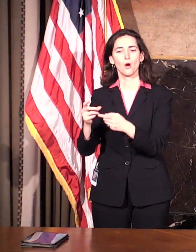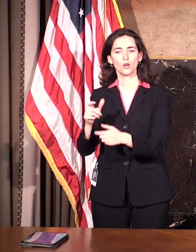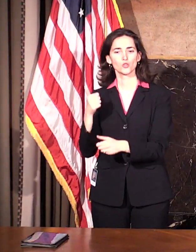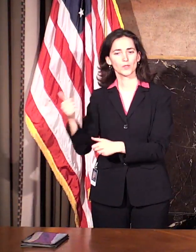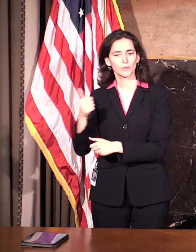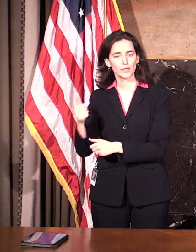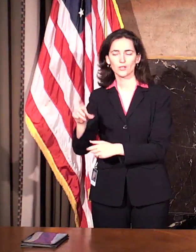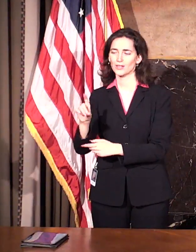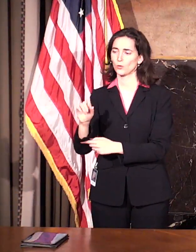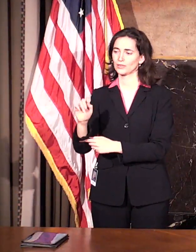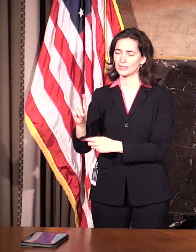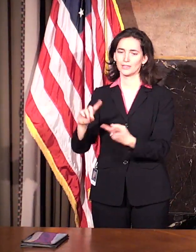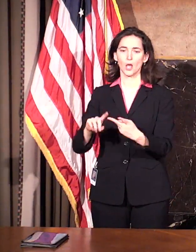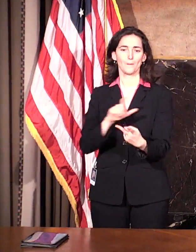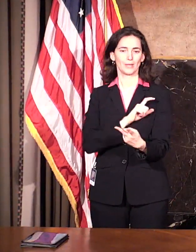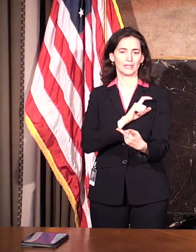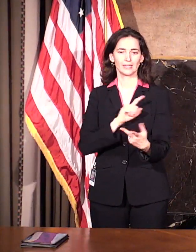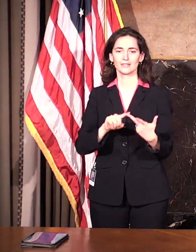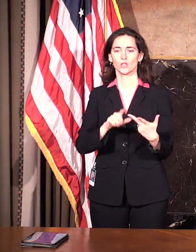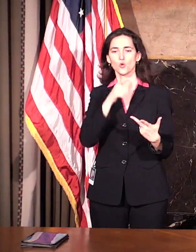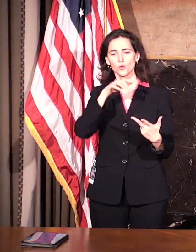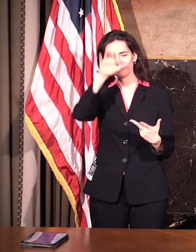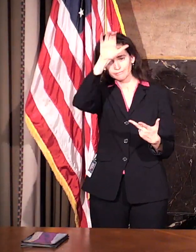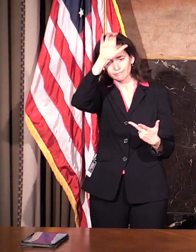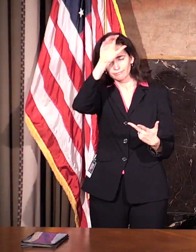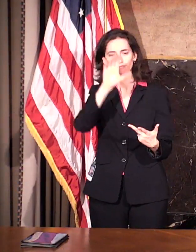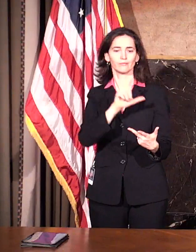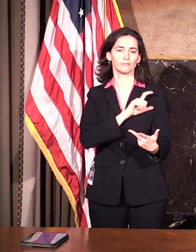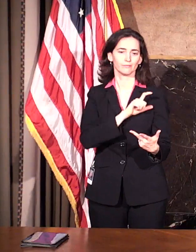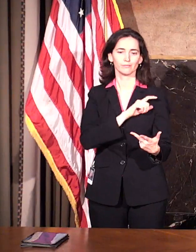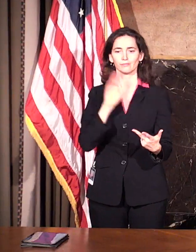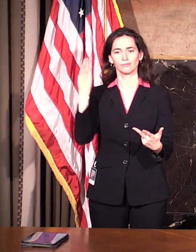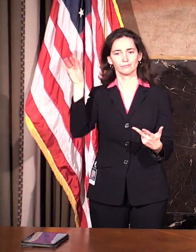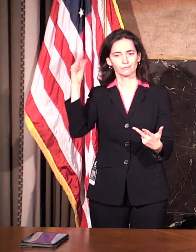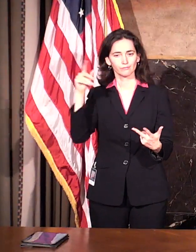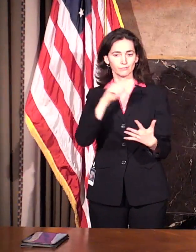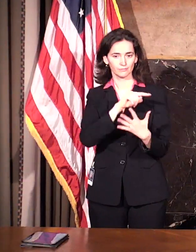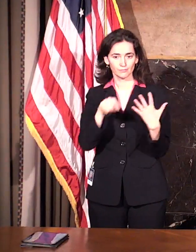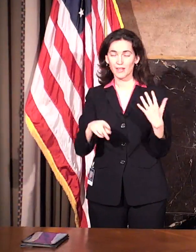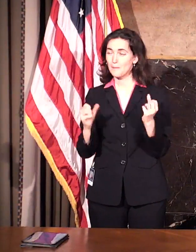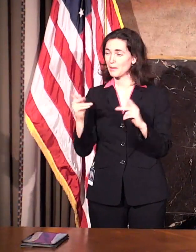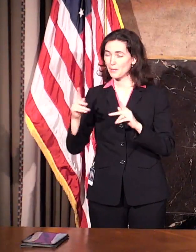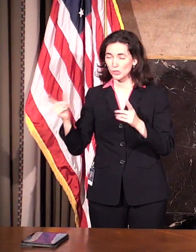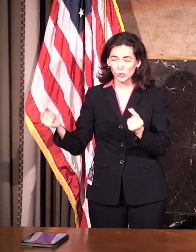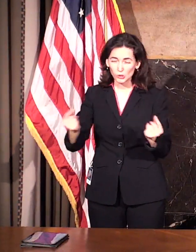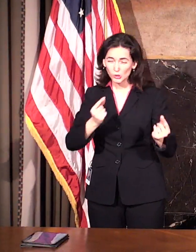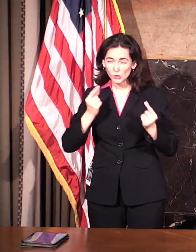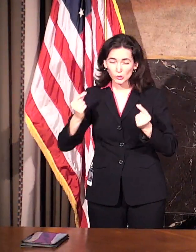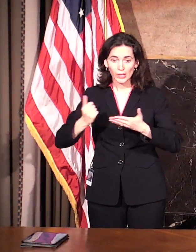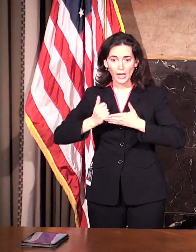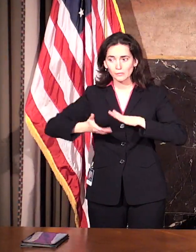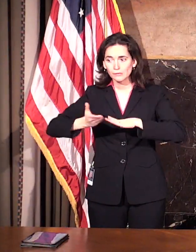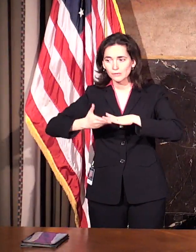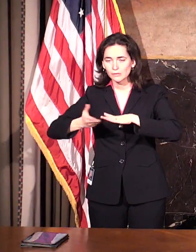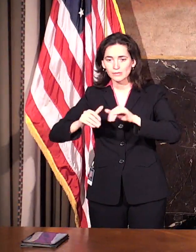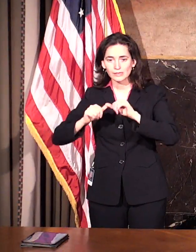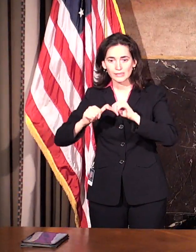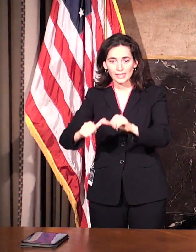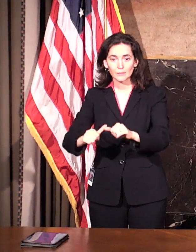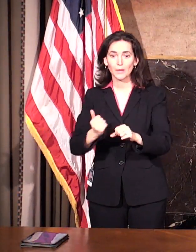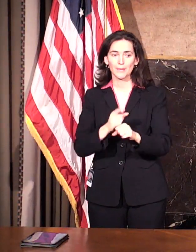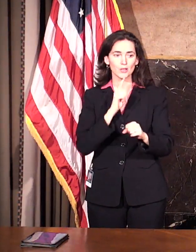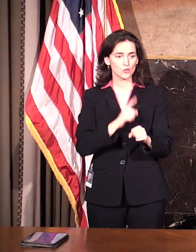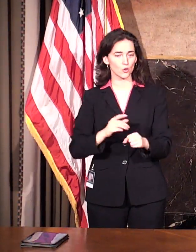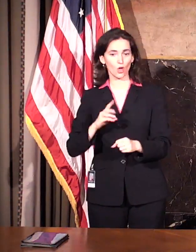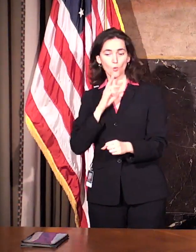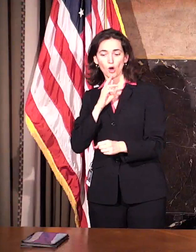police, first responders. There's a lot of people out there trying to keep things going, make sure hospitals get